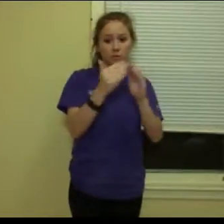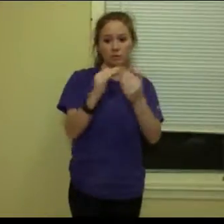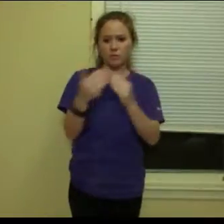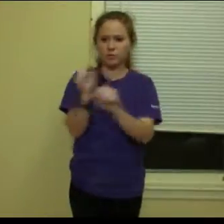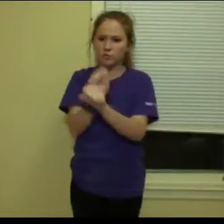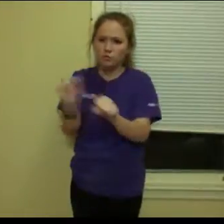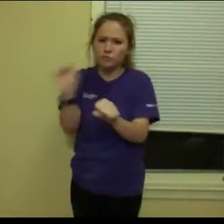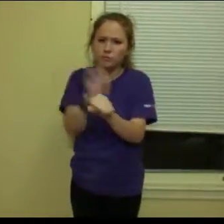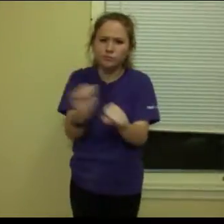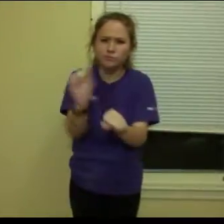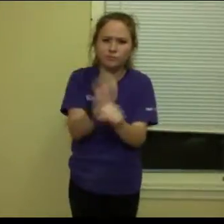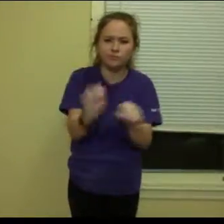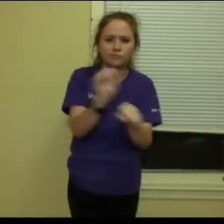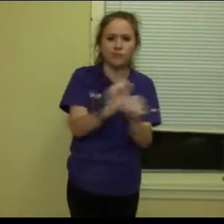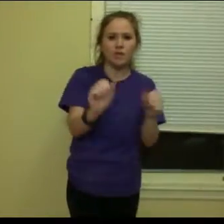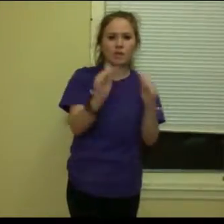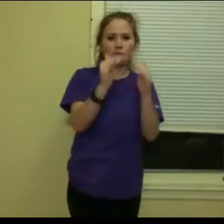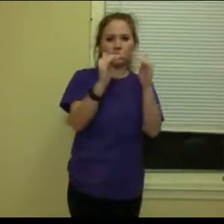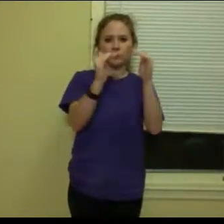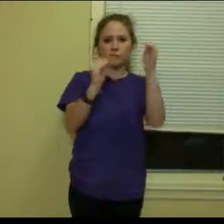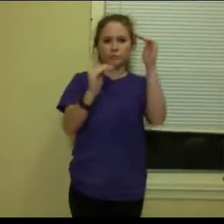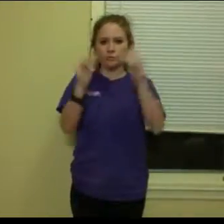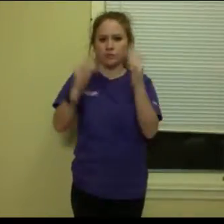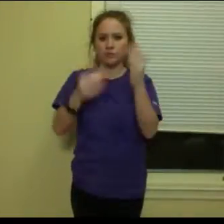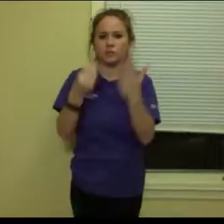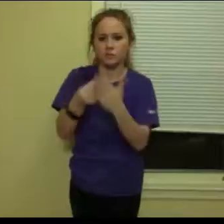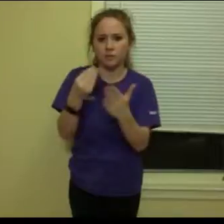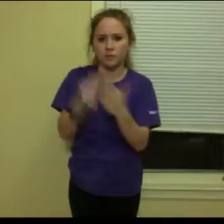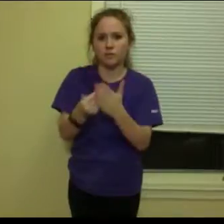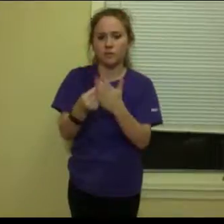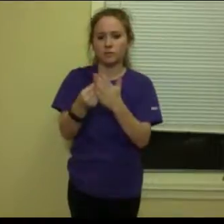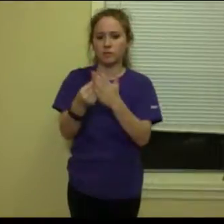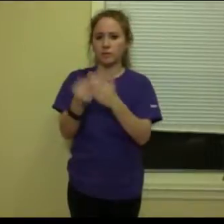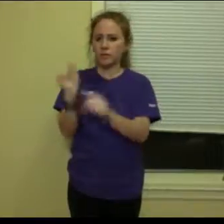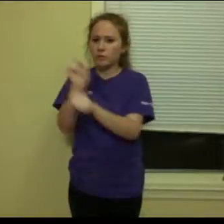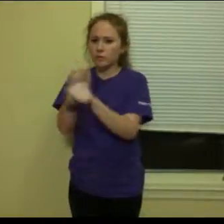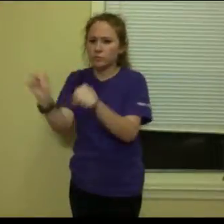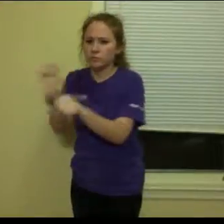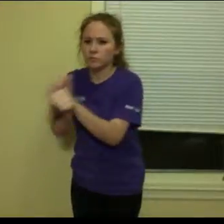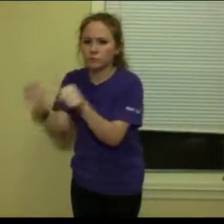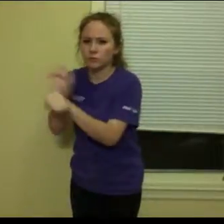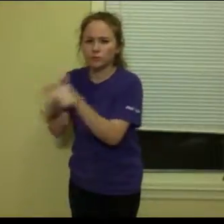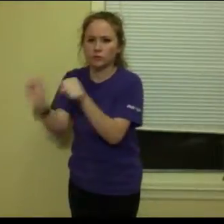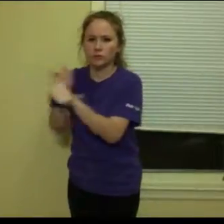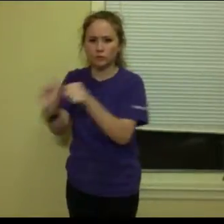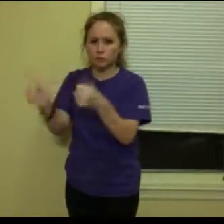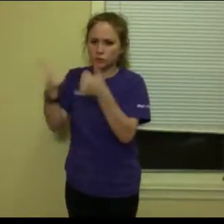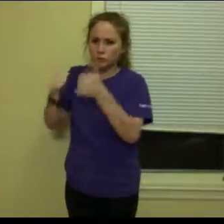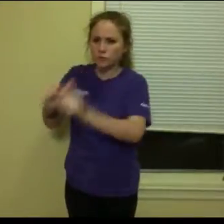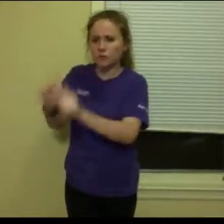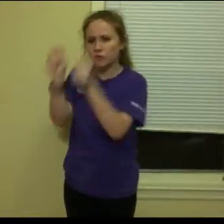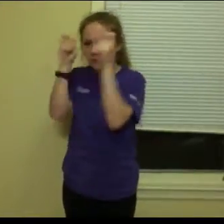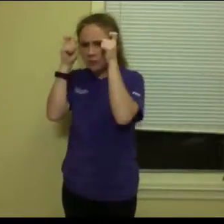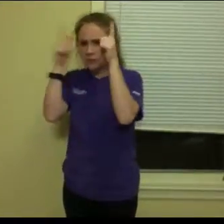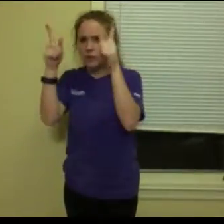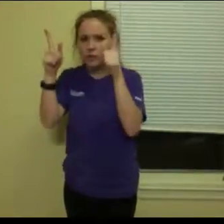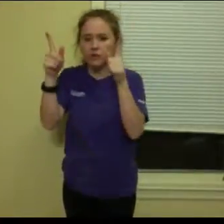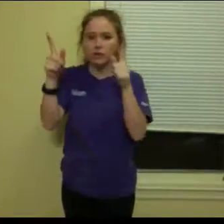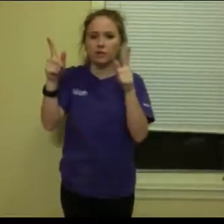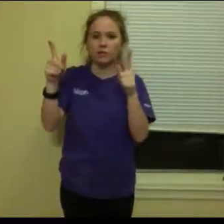have. As people keep to working on balancing the economy and working on trying